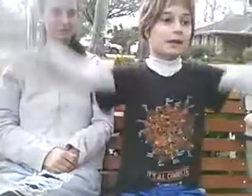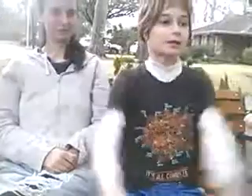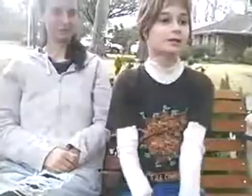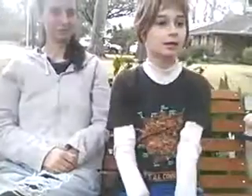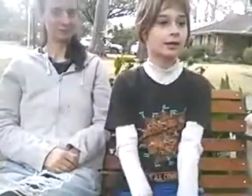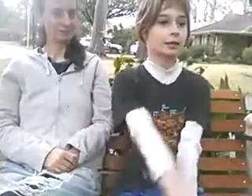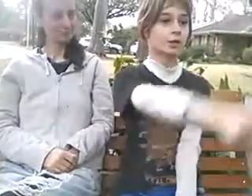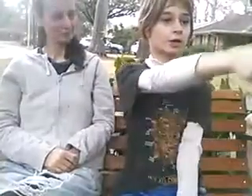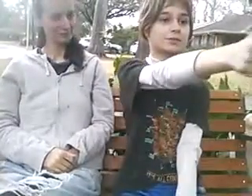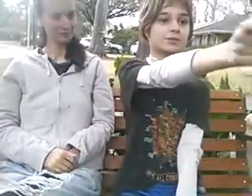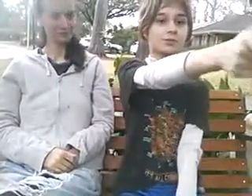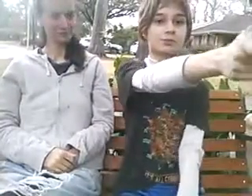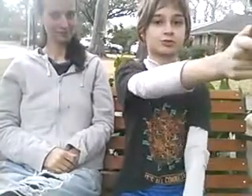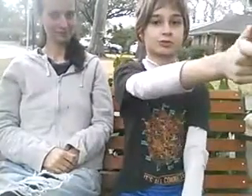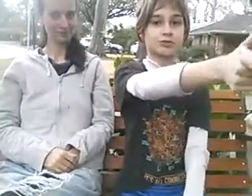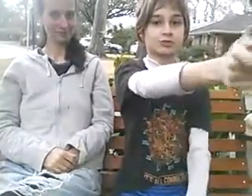And, hello squirrel.